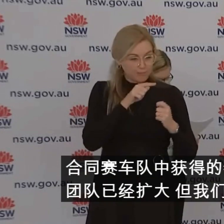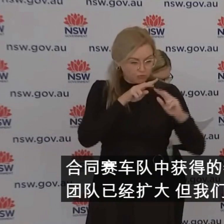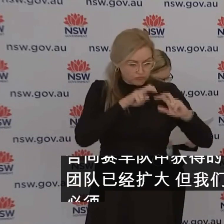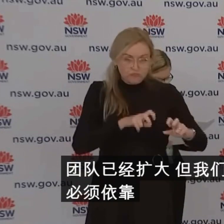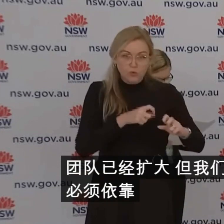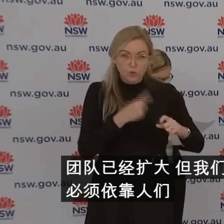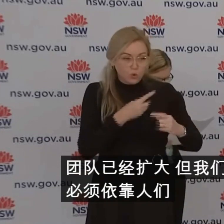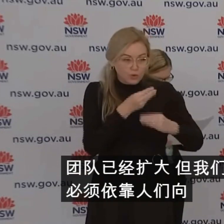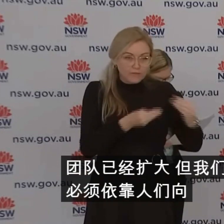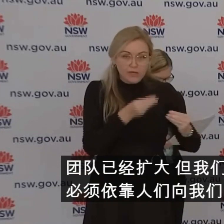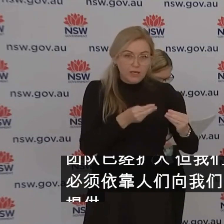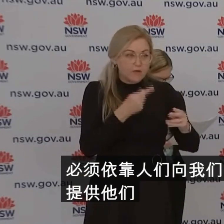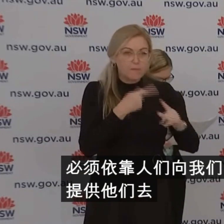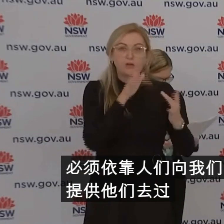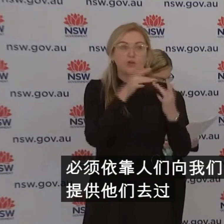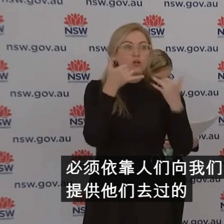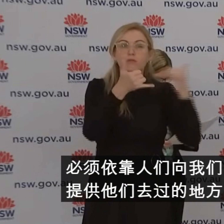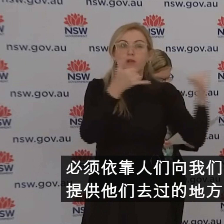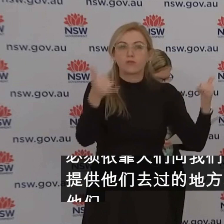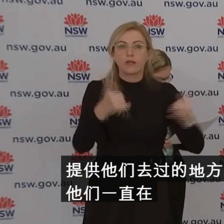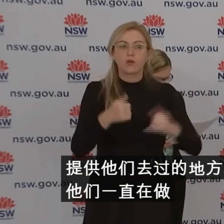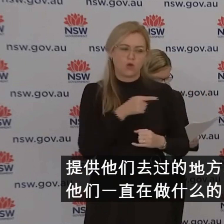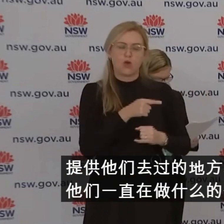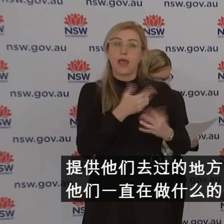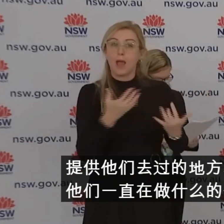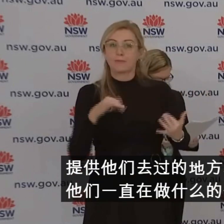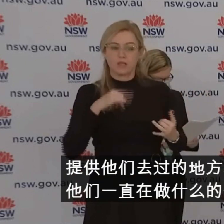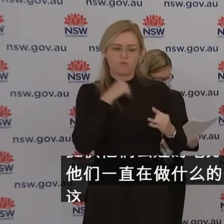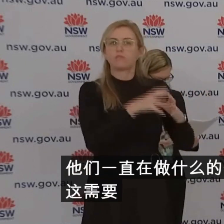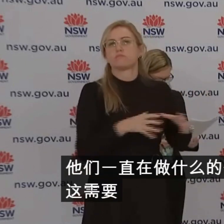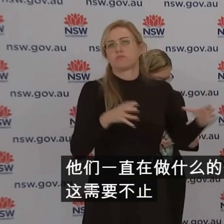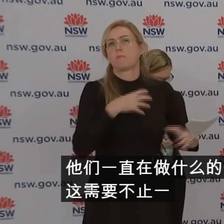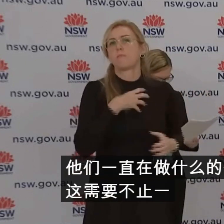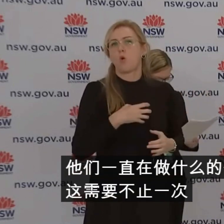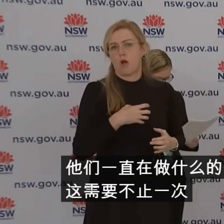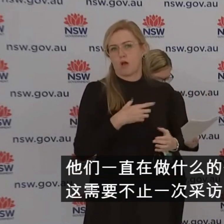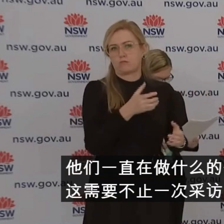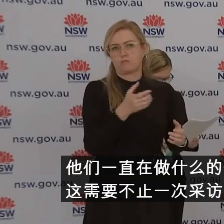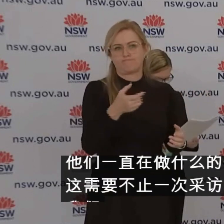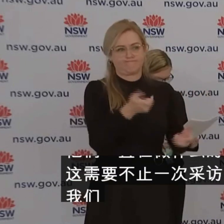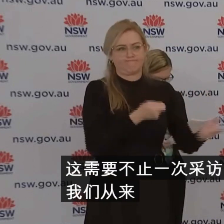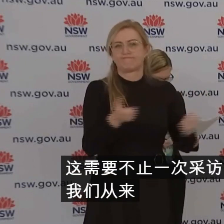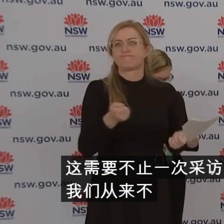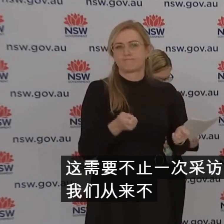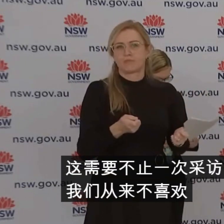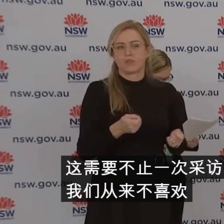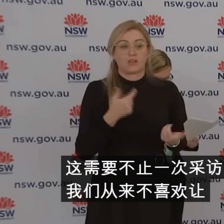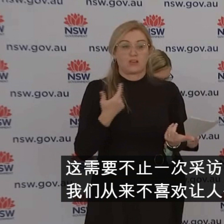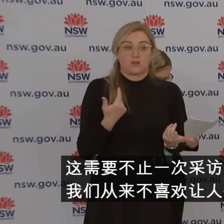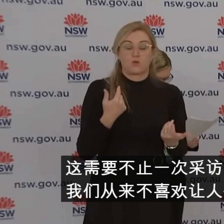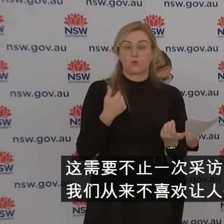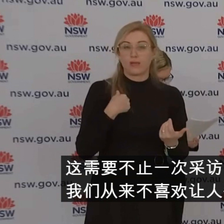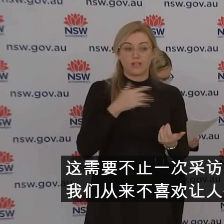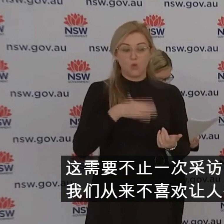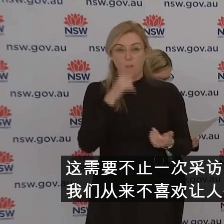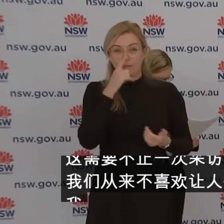also have to rely on people giving us the information of where they've been and what they've been doing, and sometimes that takes more than one interview. It's never our preference to have